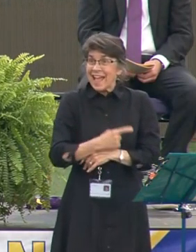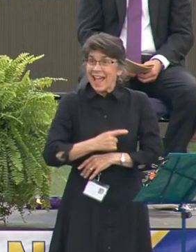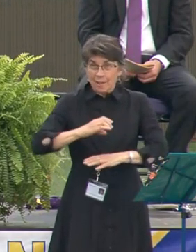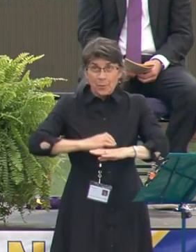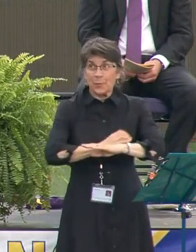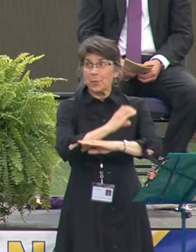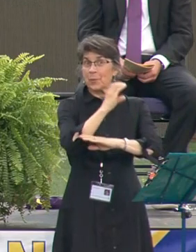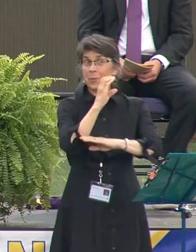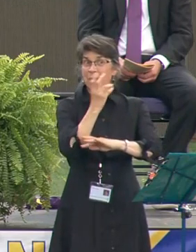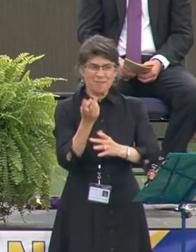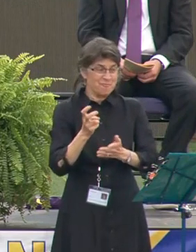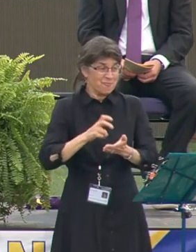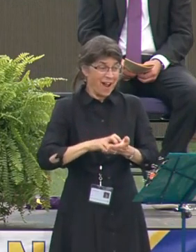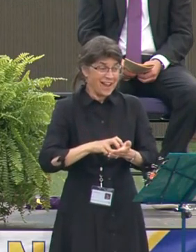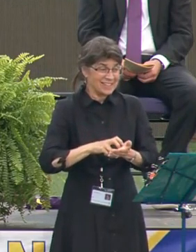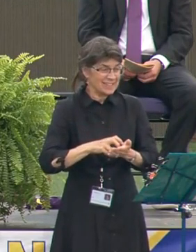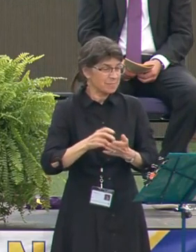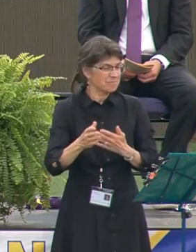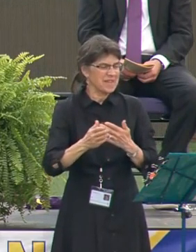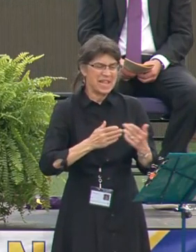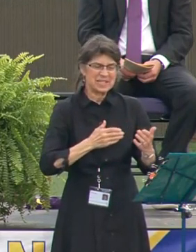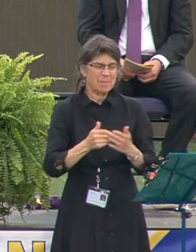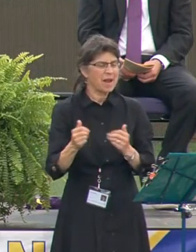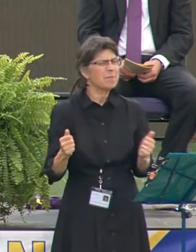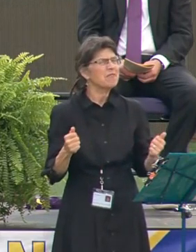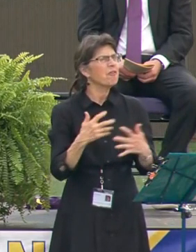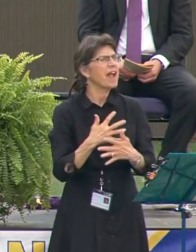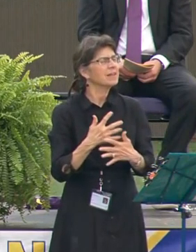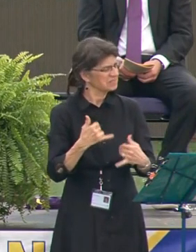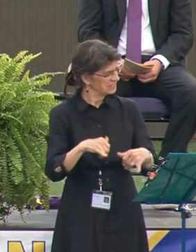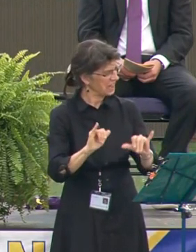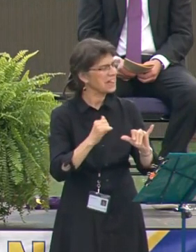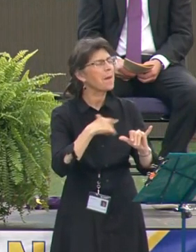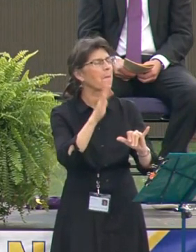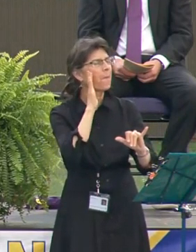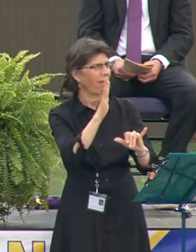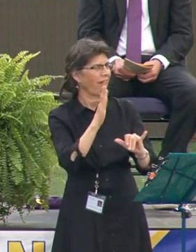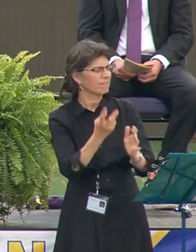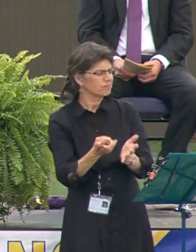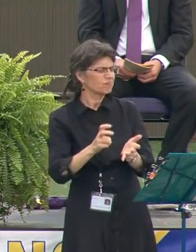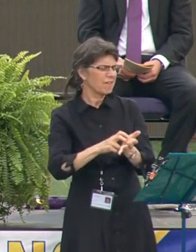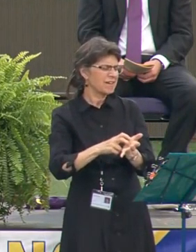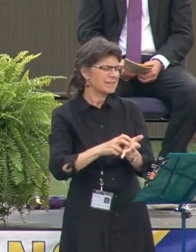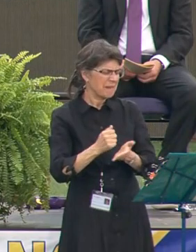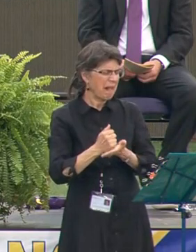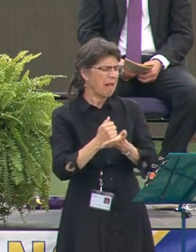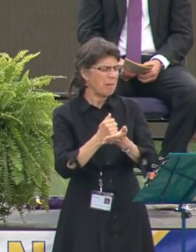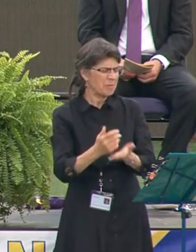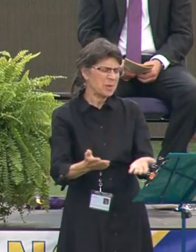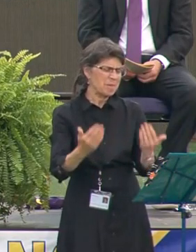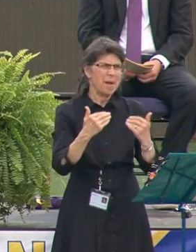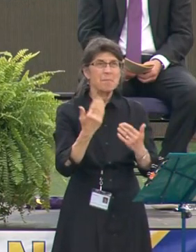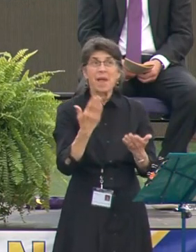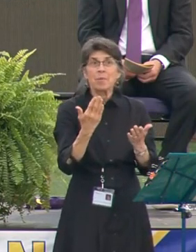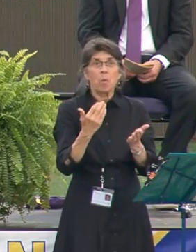up in spite of the ache. I'll rise a thousand times